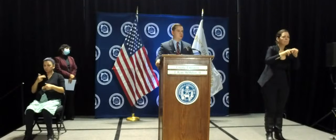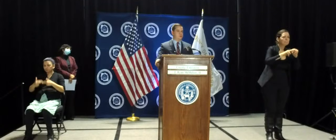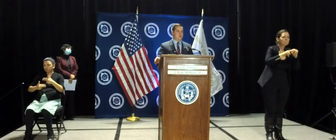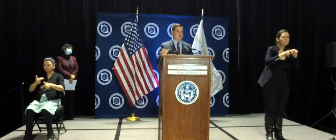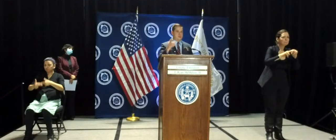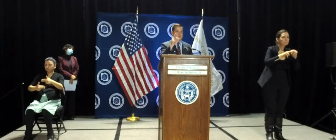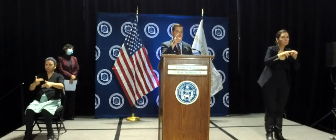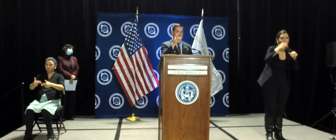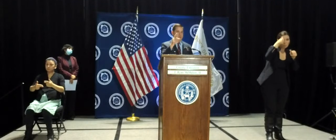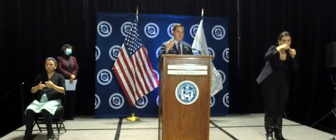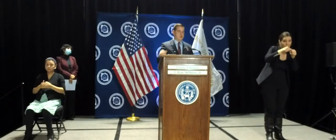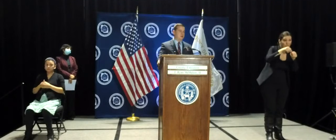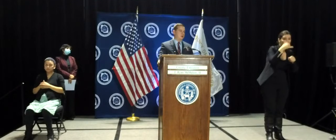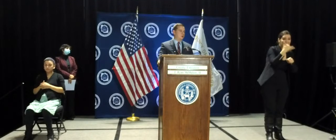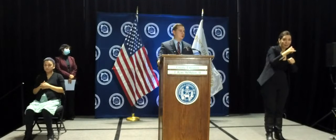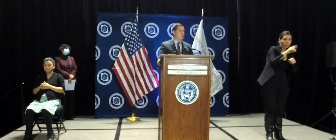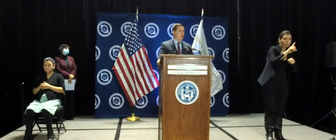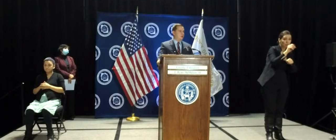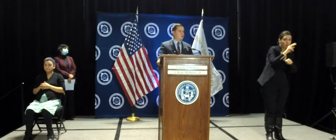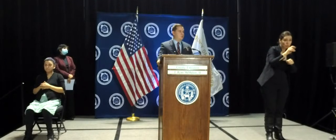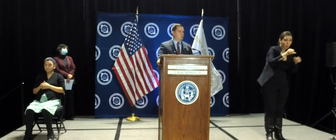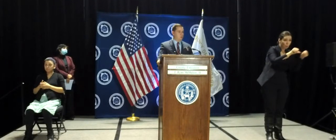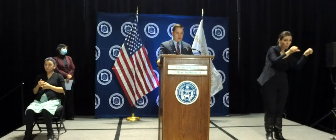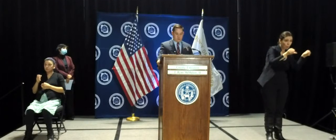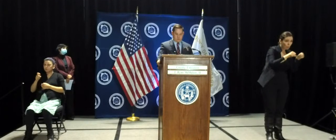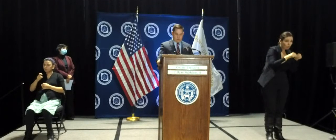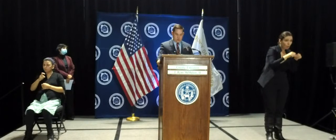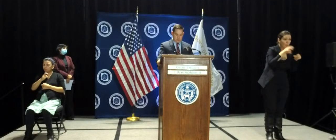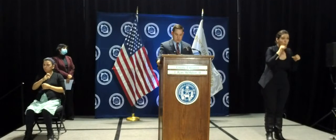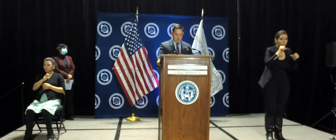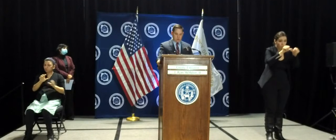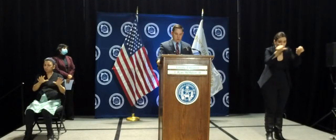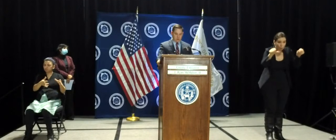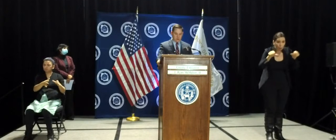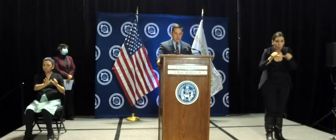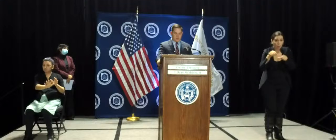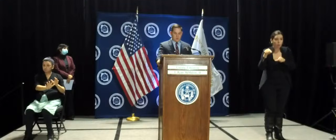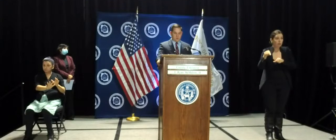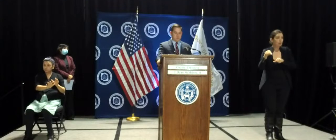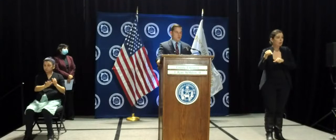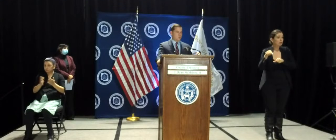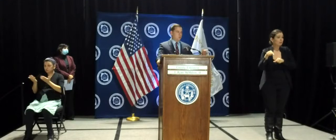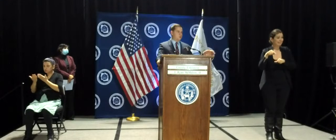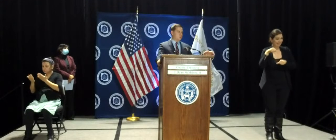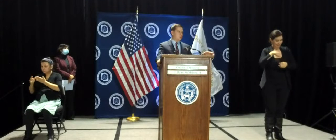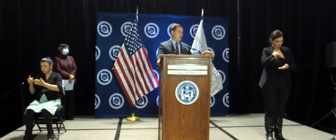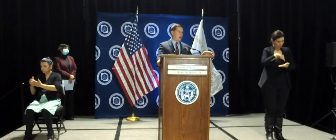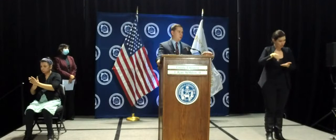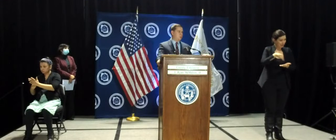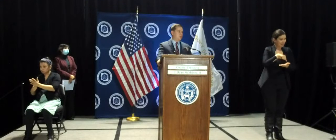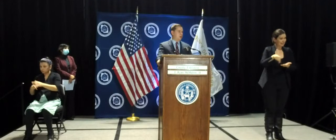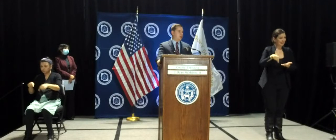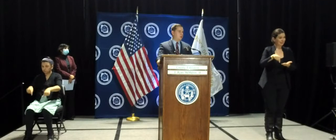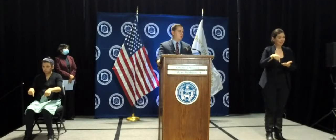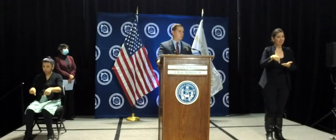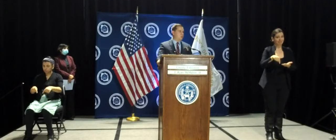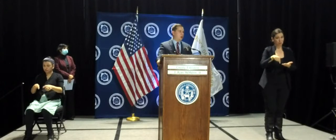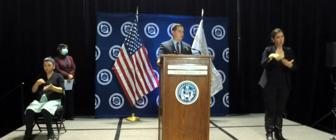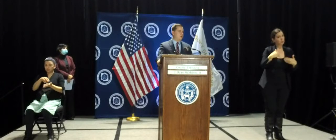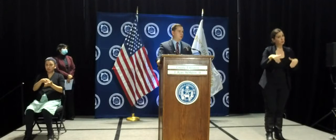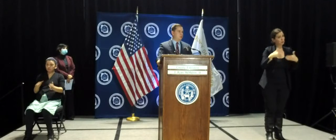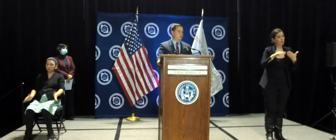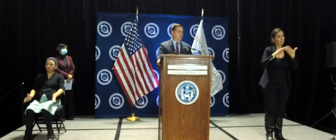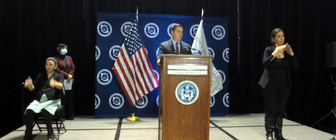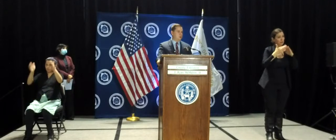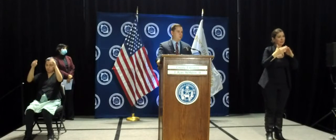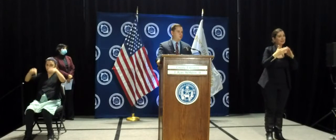testing, orange zone testing here. This week we're out in the community. When the schools slow down, we'll be out in